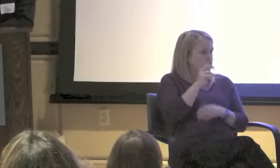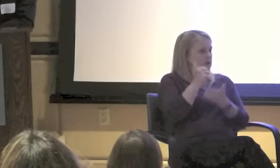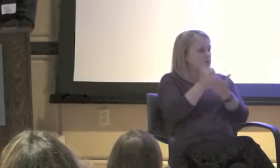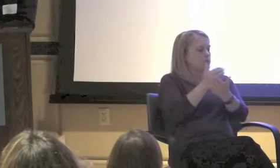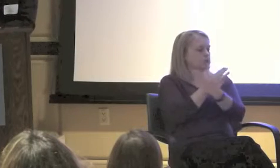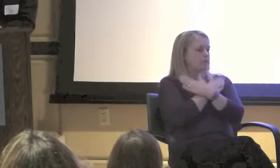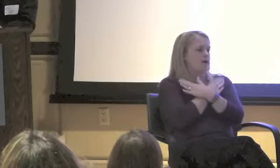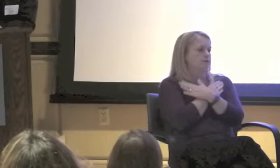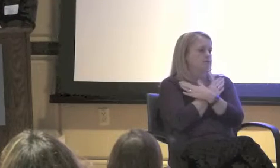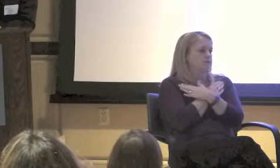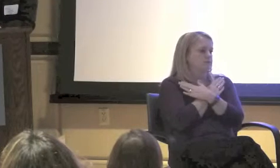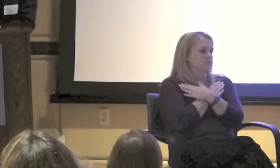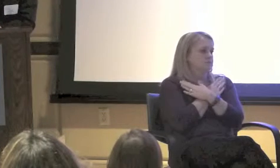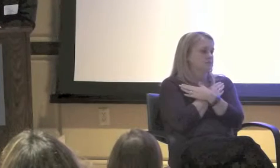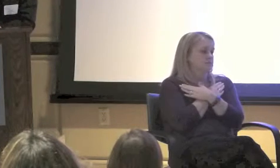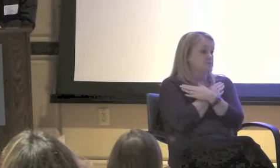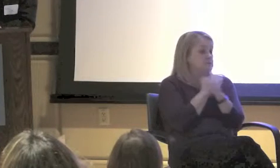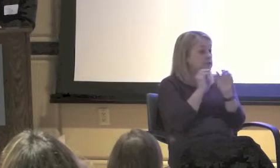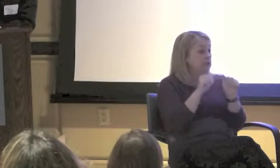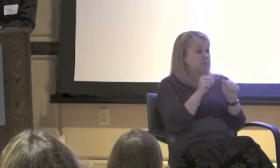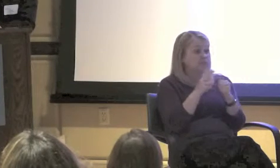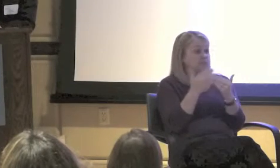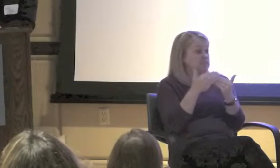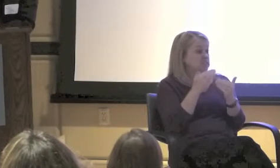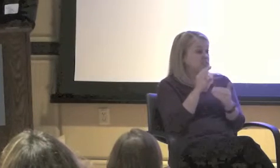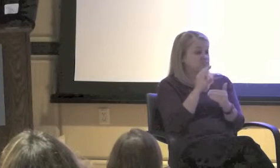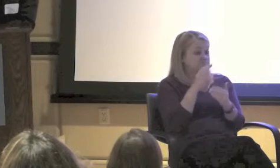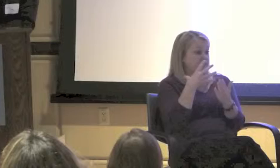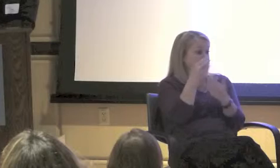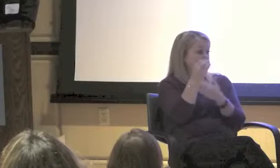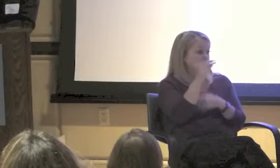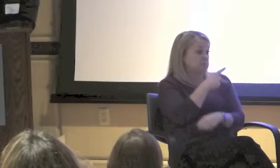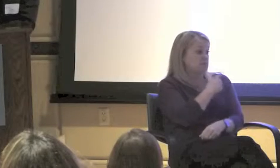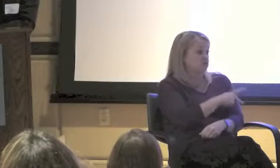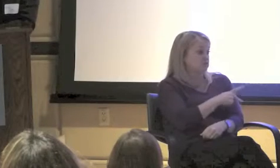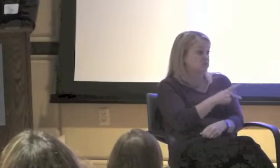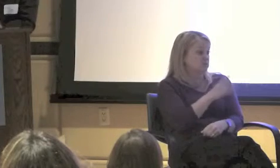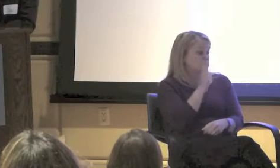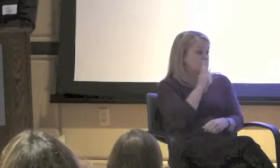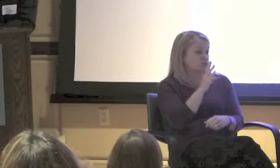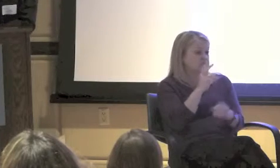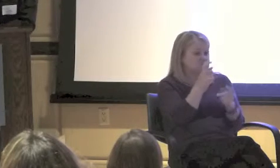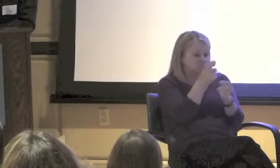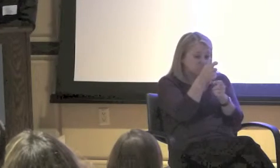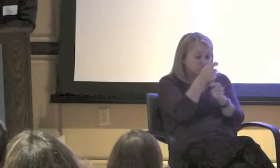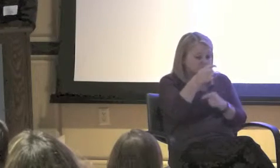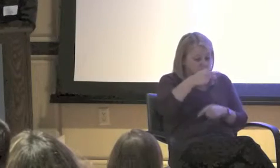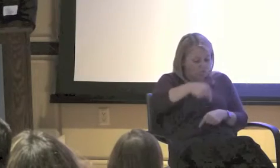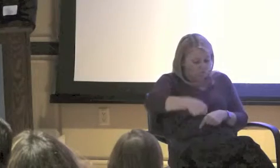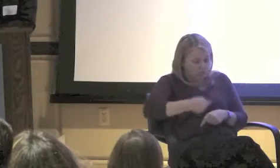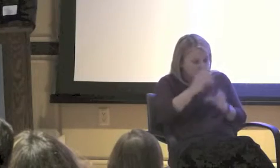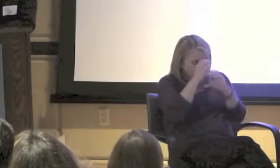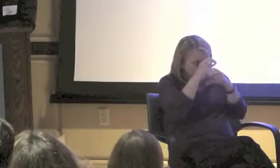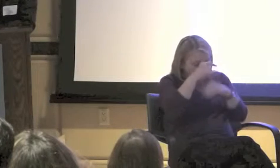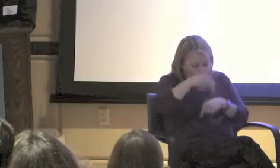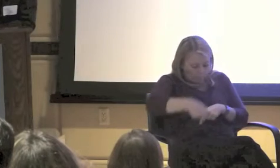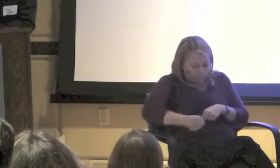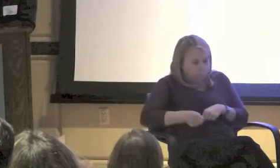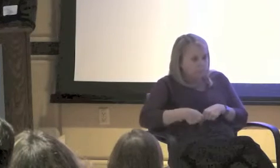relax. It can be done as an outpatient. We do it through a small telescope, so there's no injections